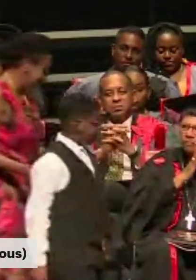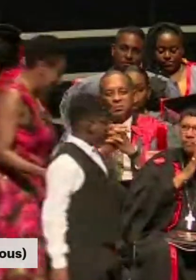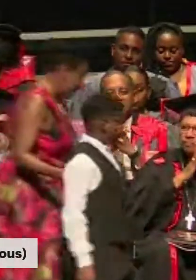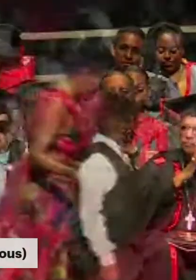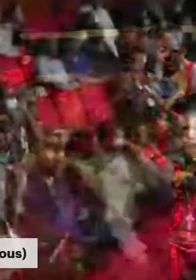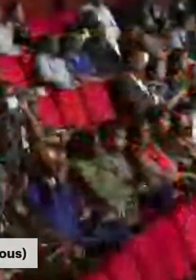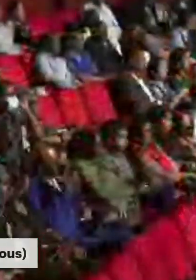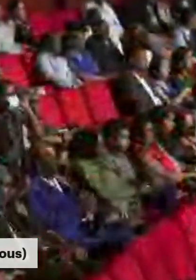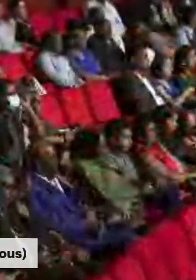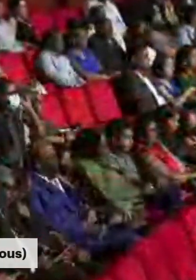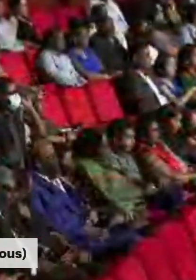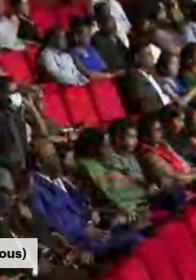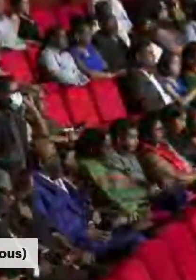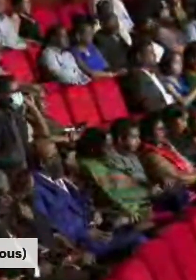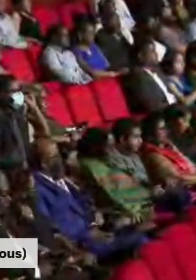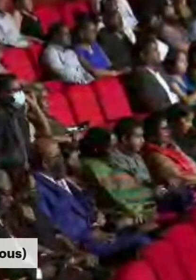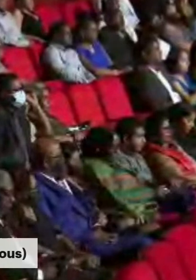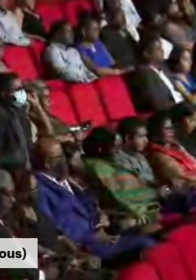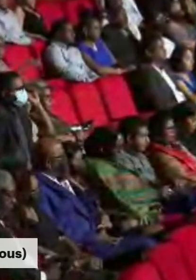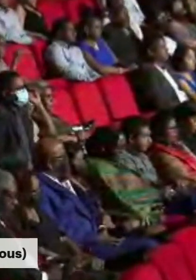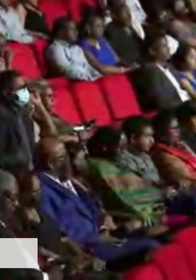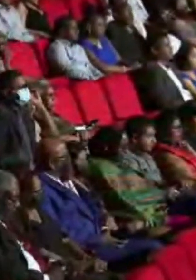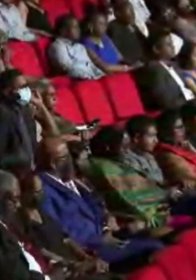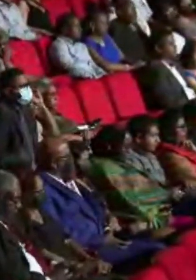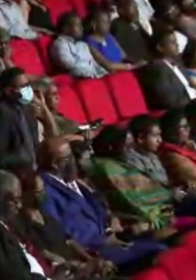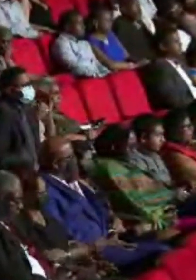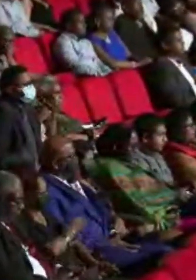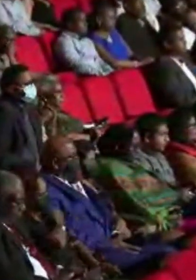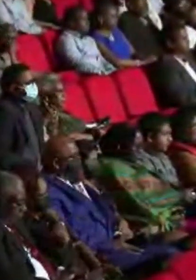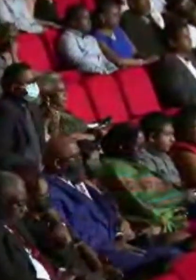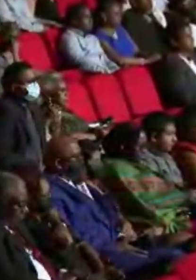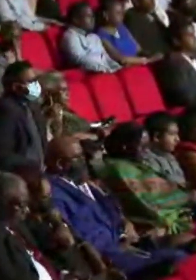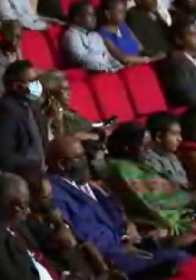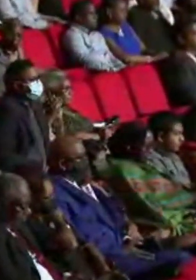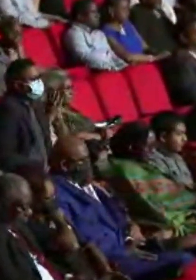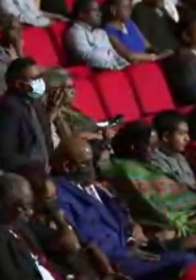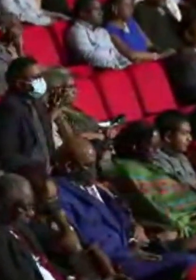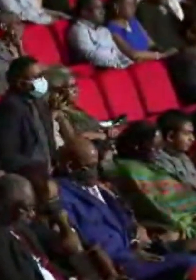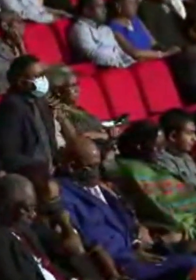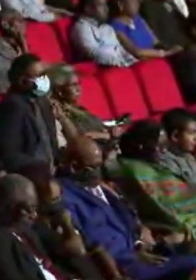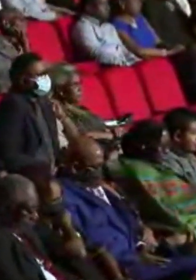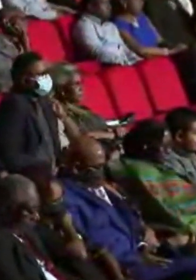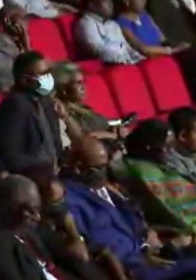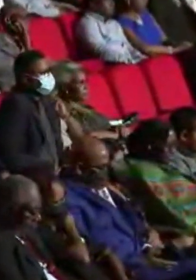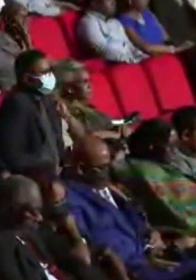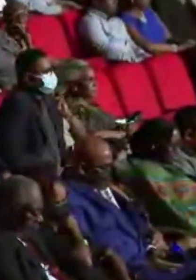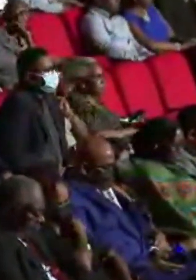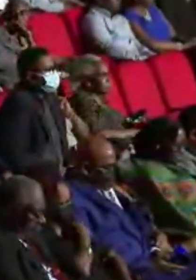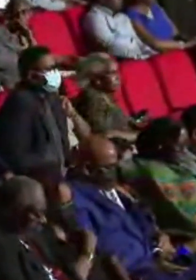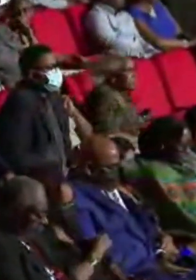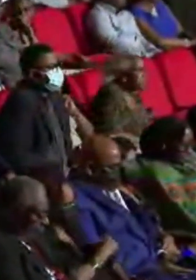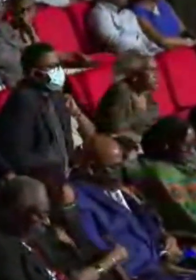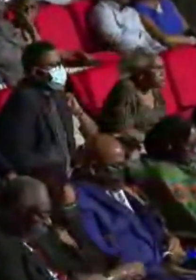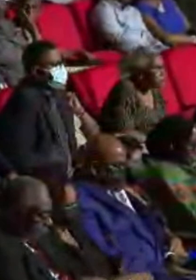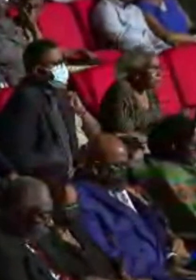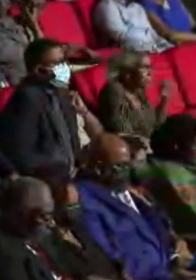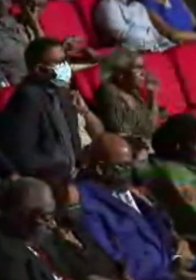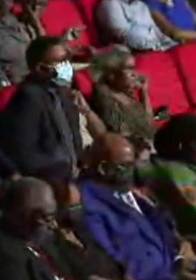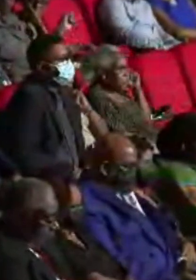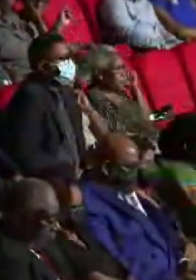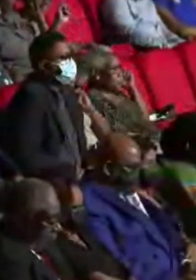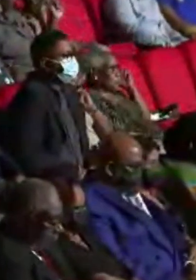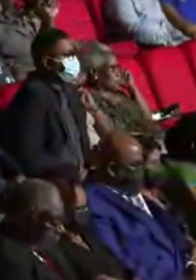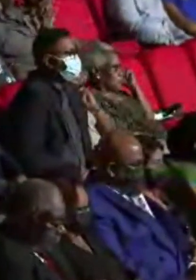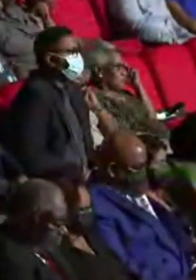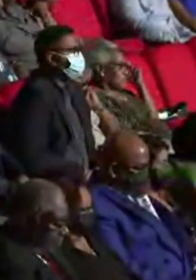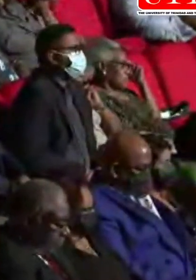We congratulate Dr. Wheat and thank his family for accepting this award on his behalf. I now